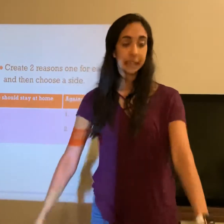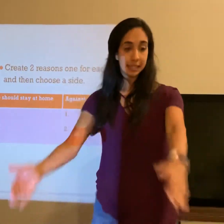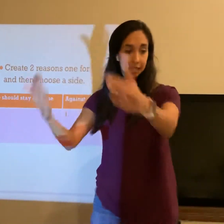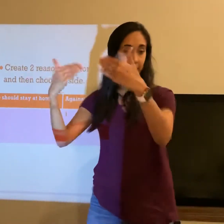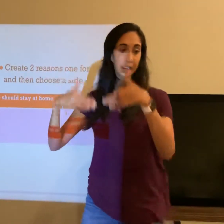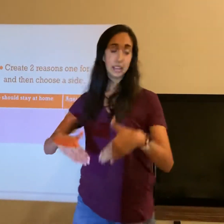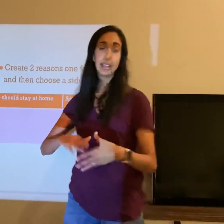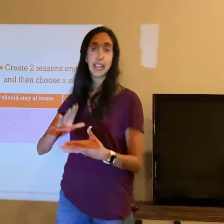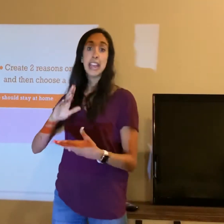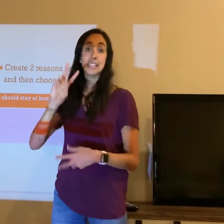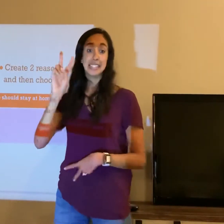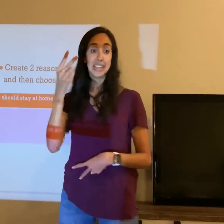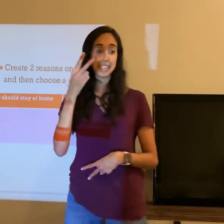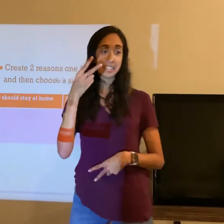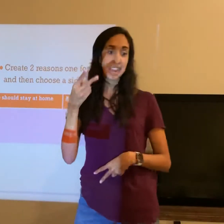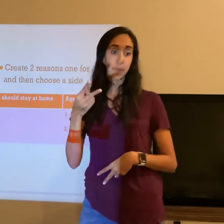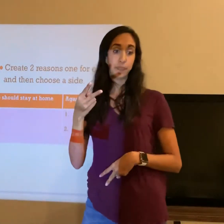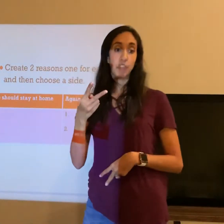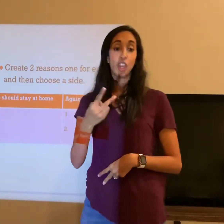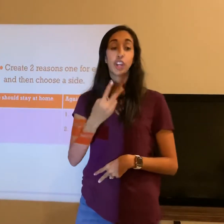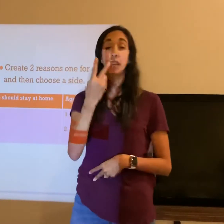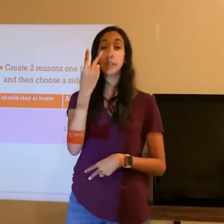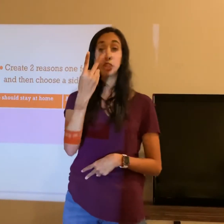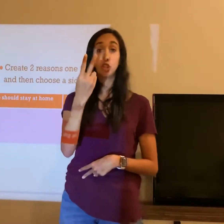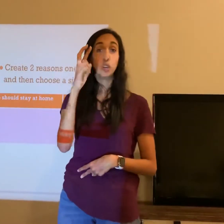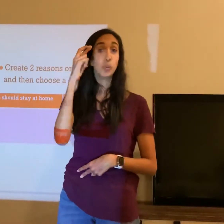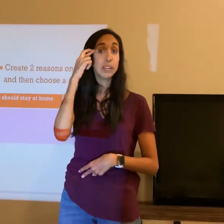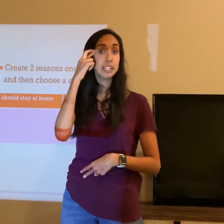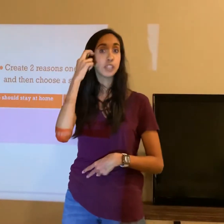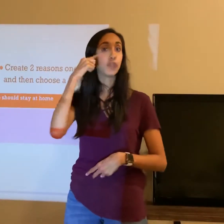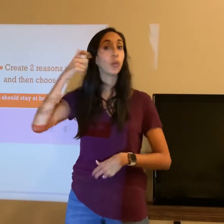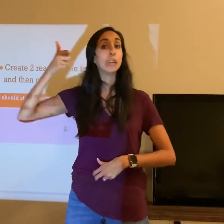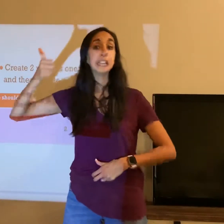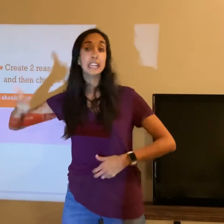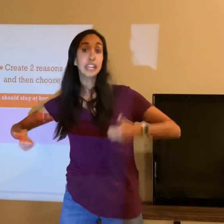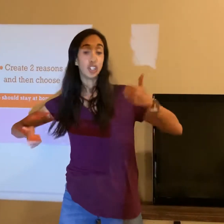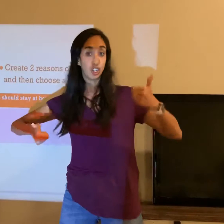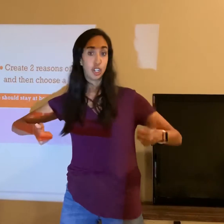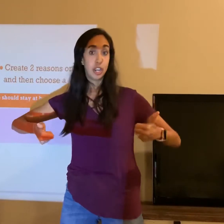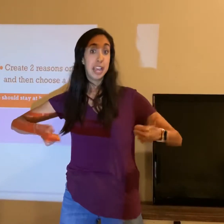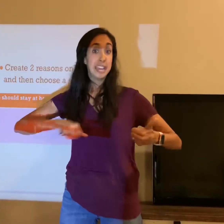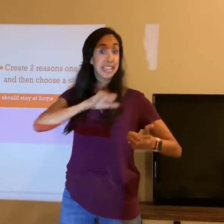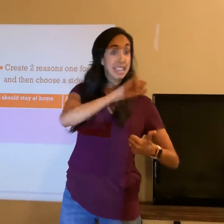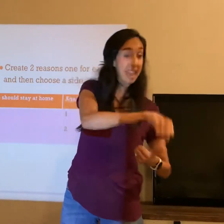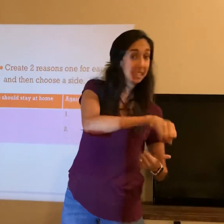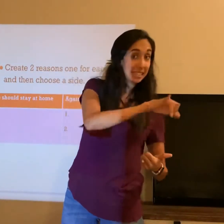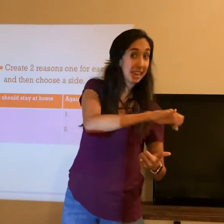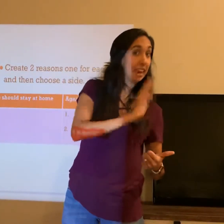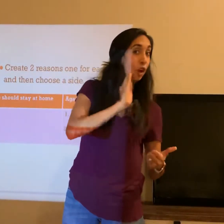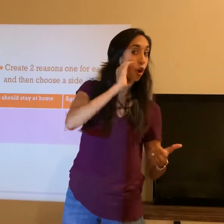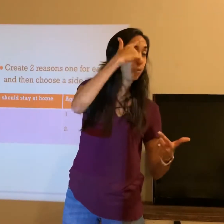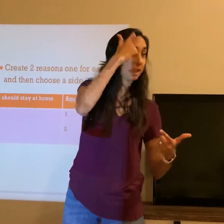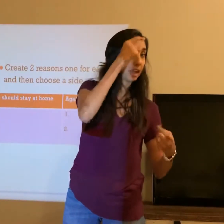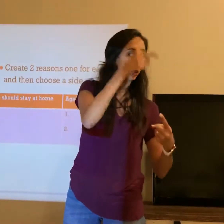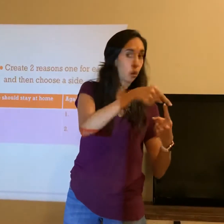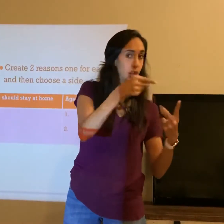Next, second step. You're going to give me 2 reasons for each. Yes, stay at home because 1,